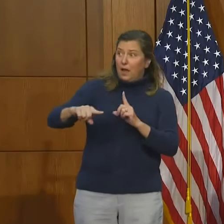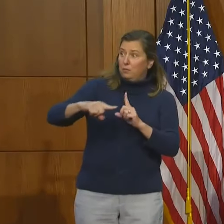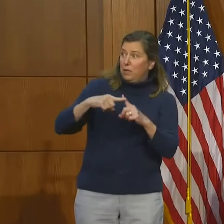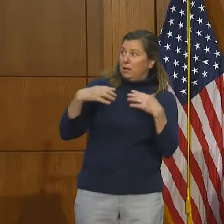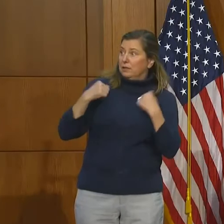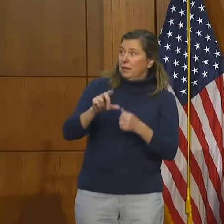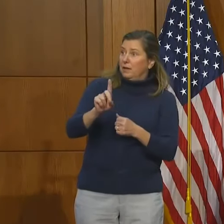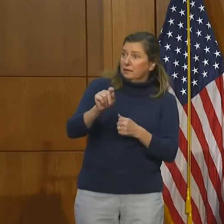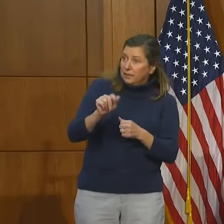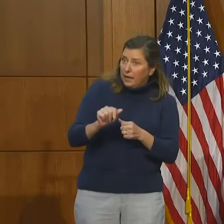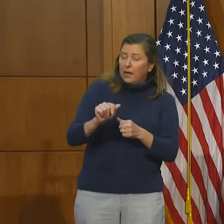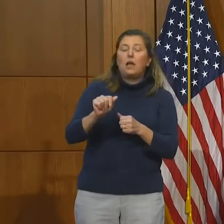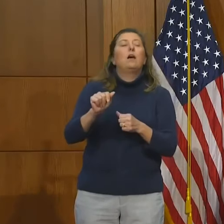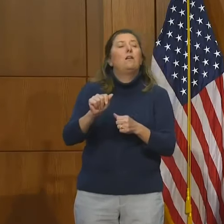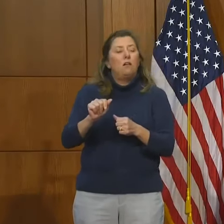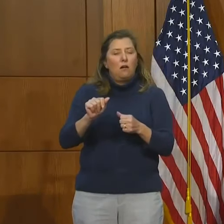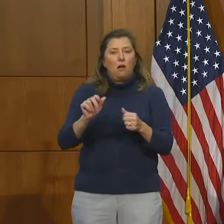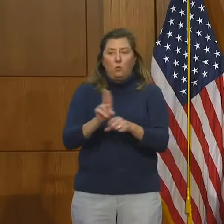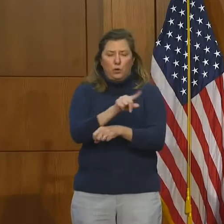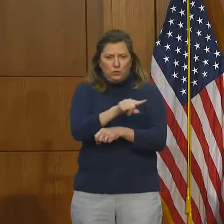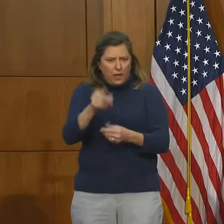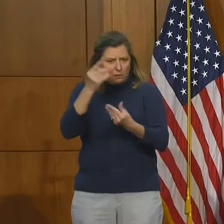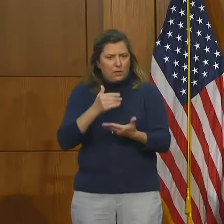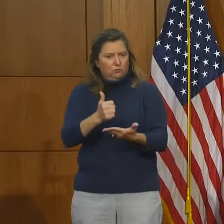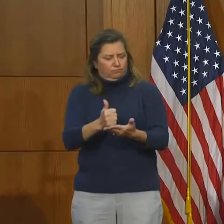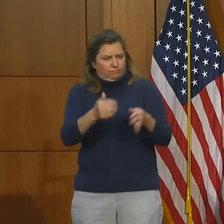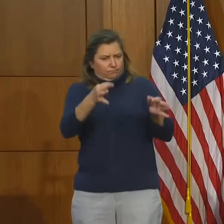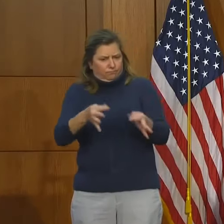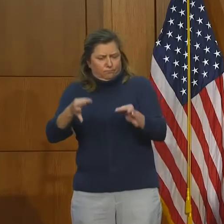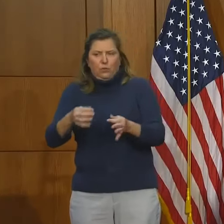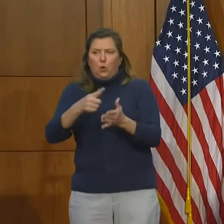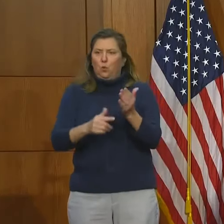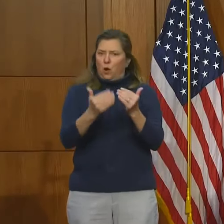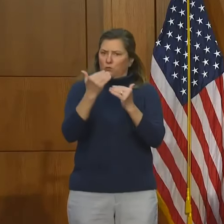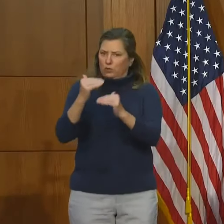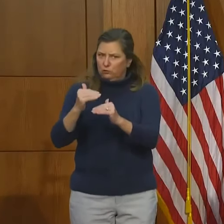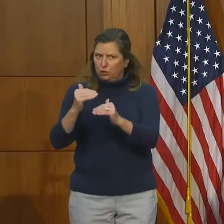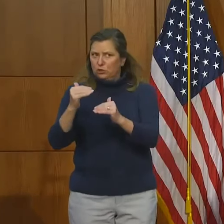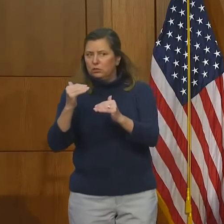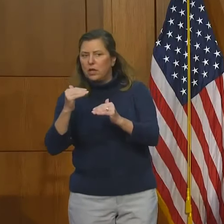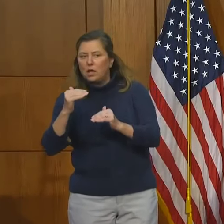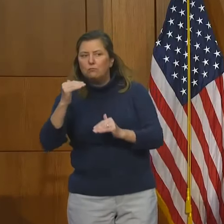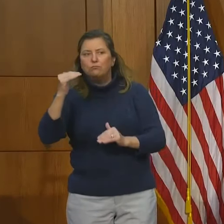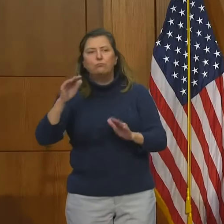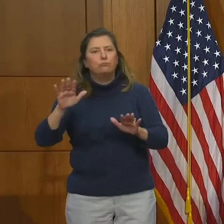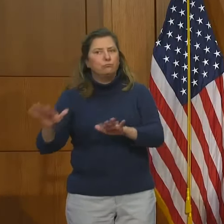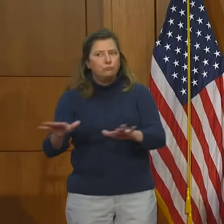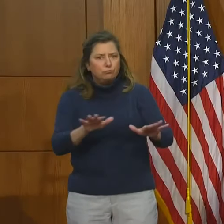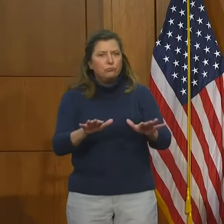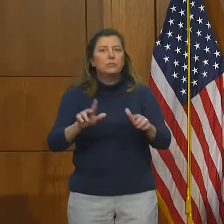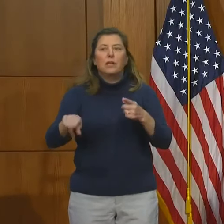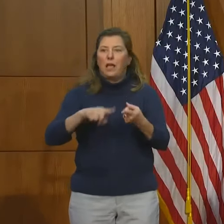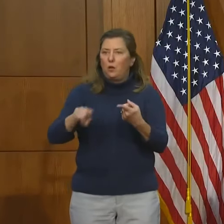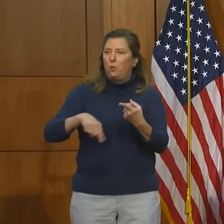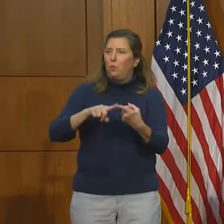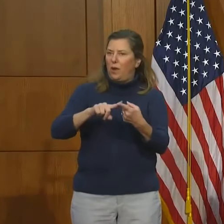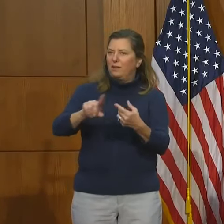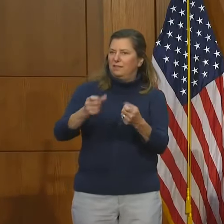data metrics, are informing our decisions about what restrictions to ease and when we can safely do